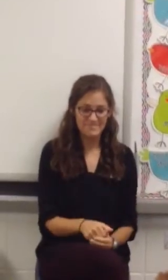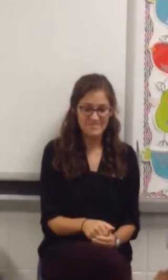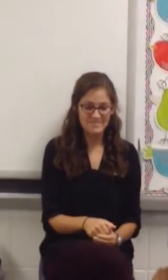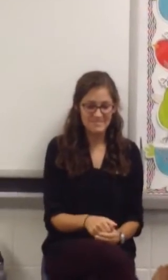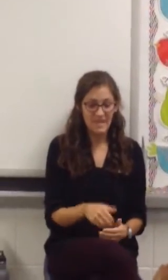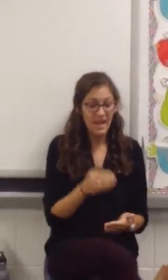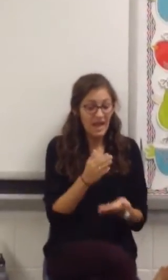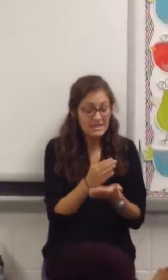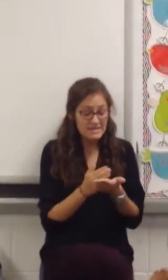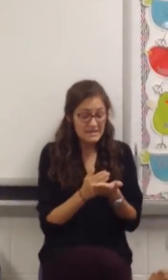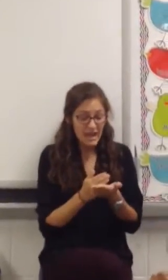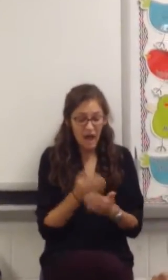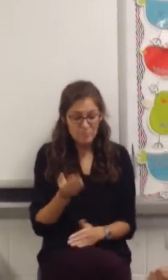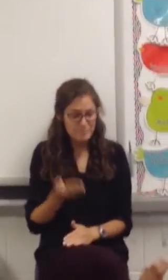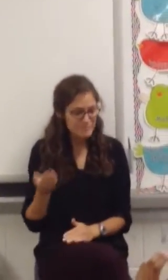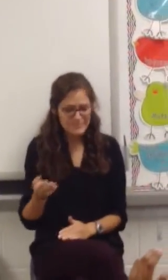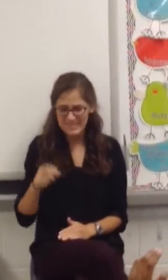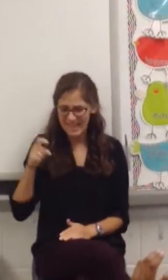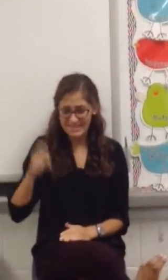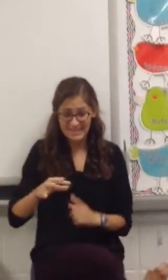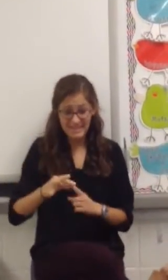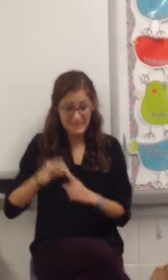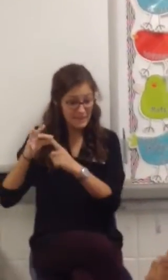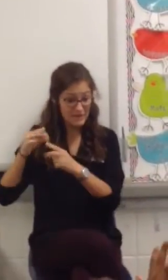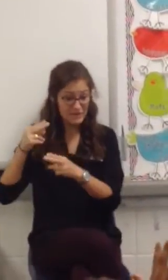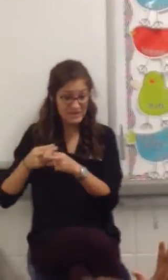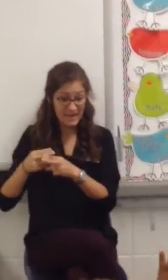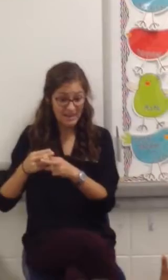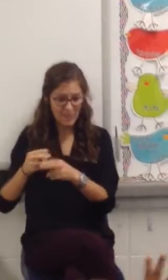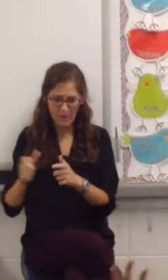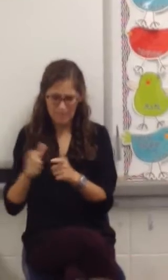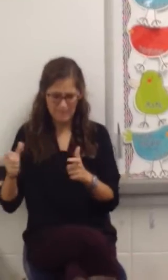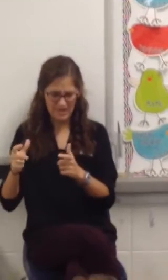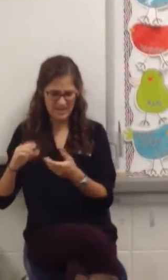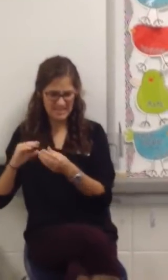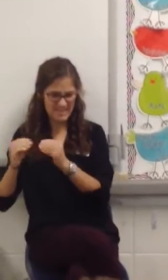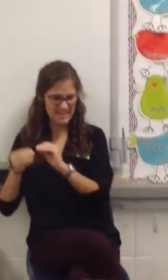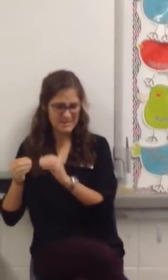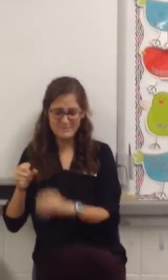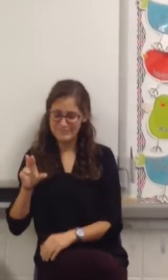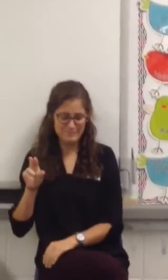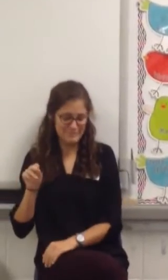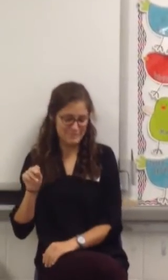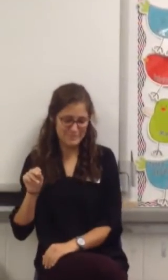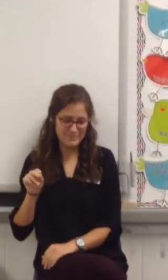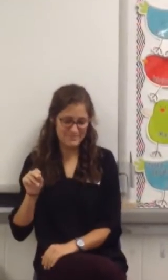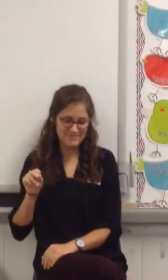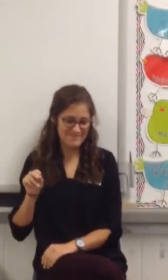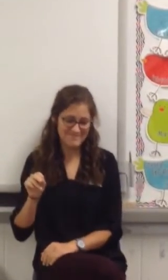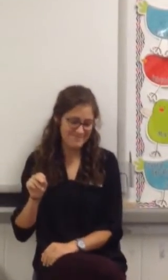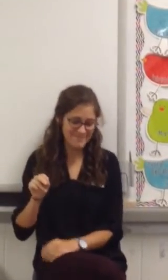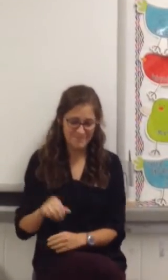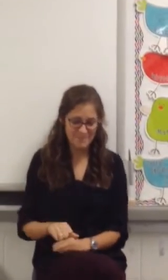need it to be a proper noun. So we don't do that just because we want to write a capital letter. That's silly. We're not going to name